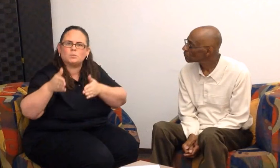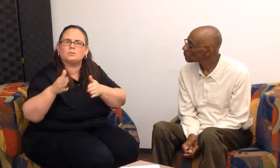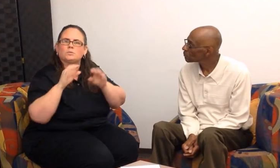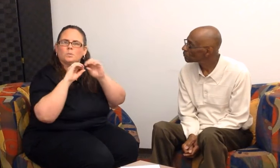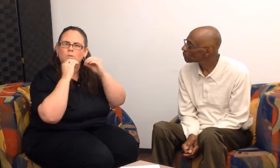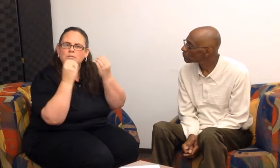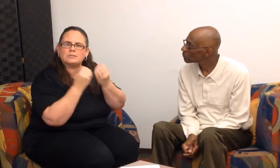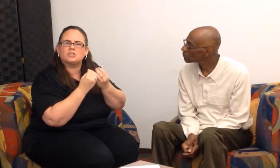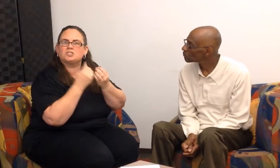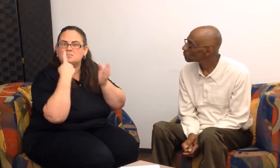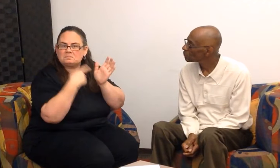and organizations.